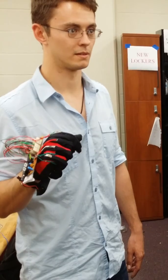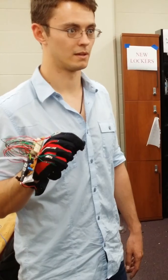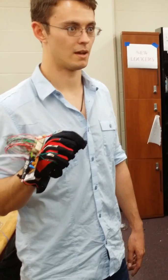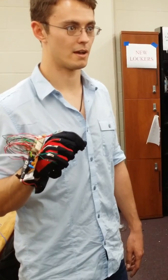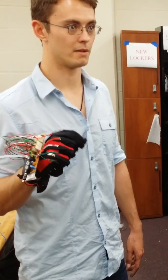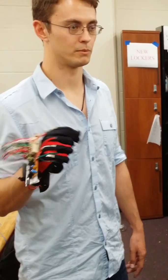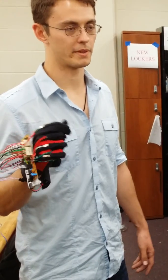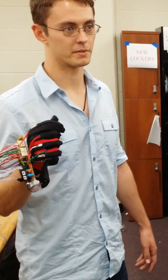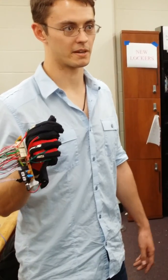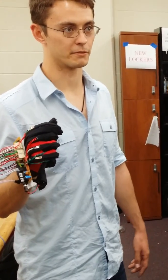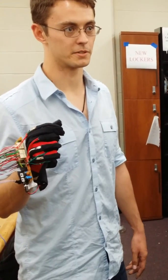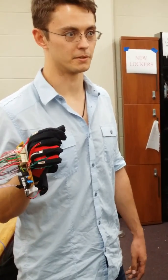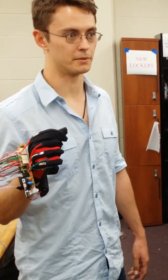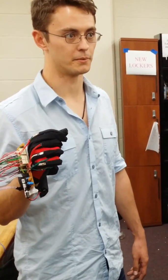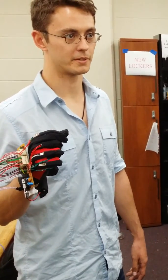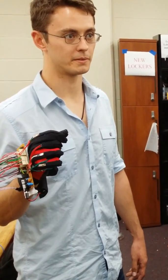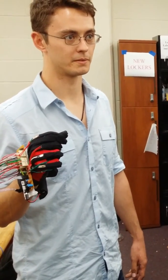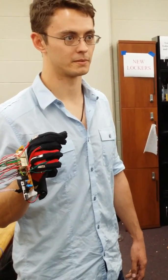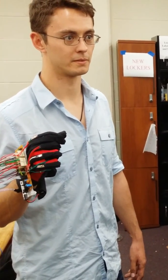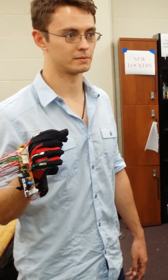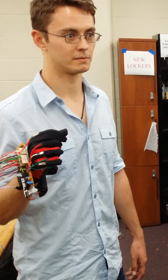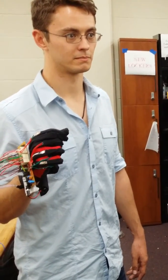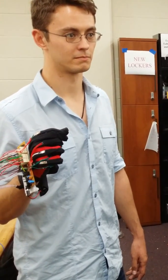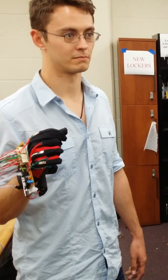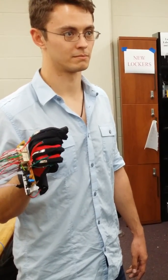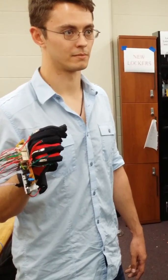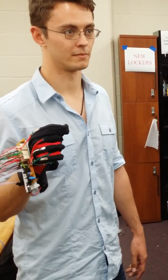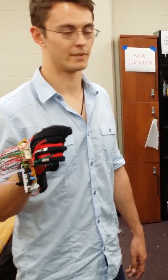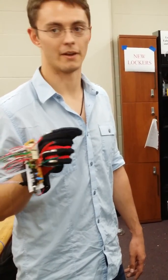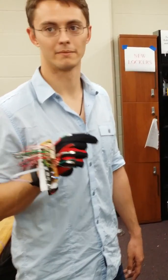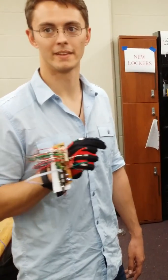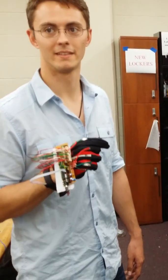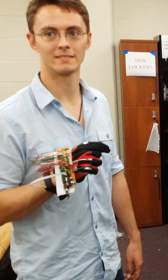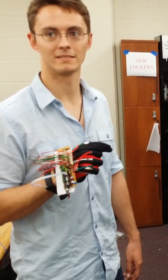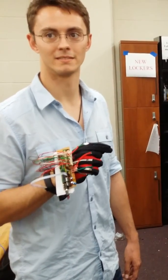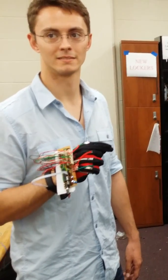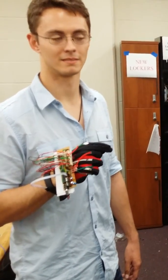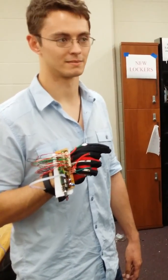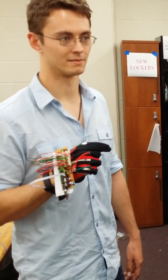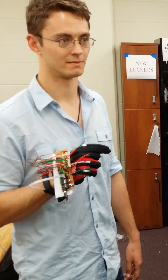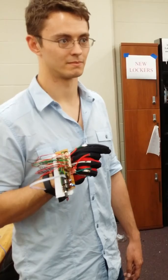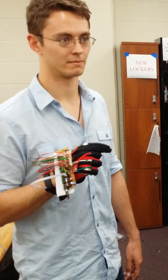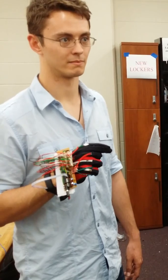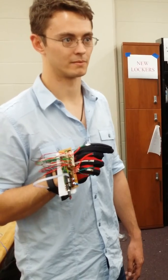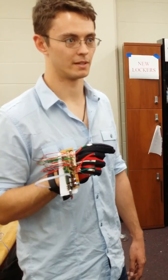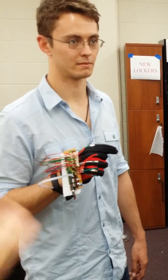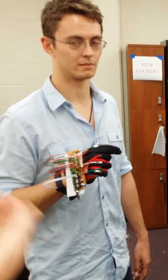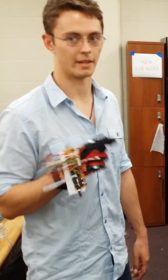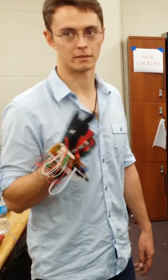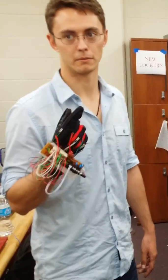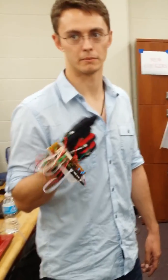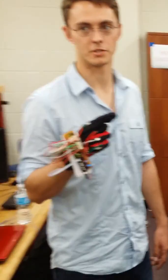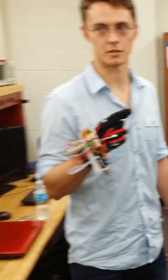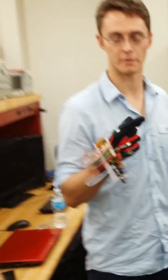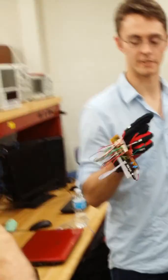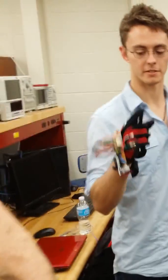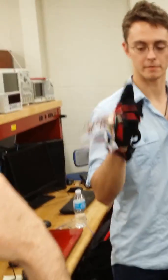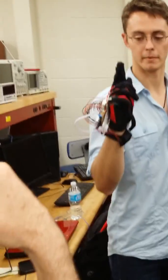too? Well, that was kind of breachable. Do you want to? Yeah, by the way, the numbers, it was an optional thing. We didn't have to do it, but... Okay. Like the rechargeable feature. So, yeah.